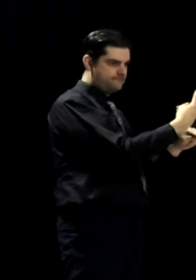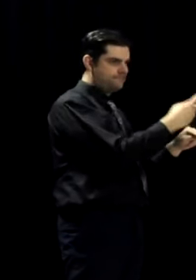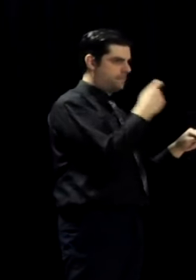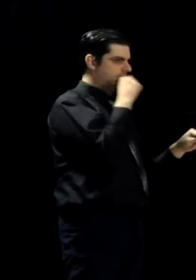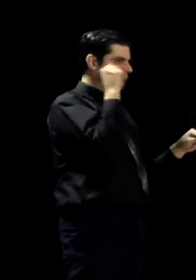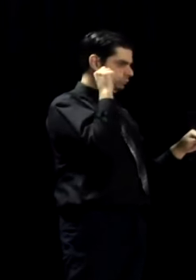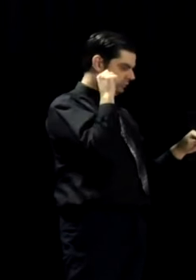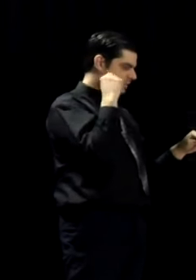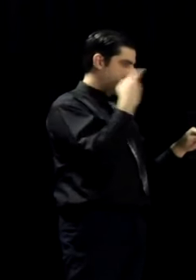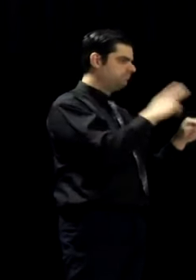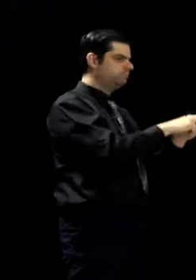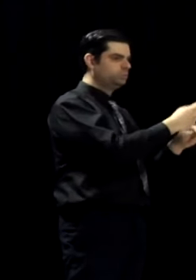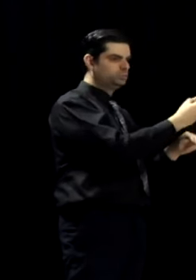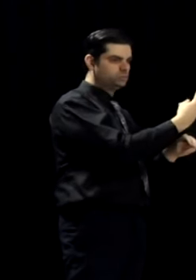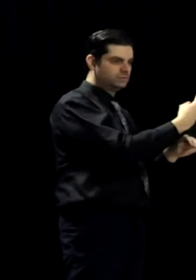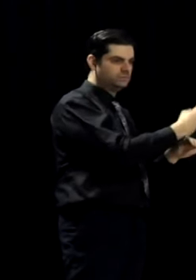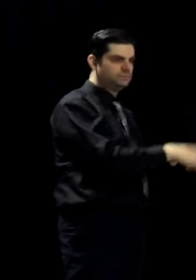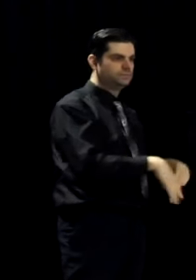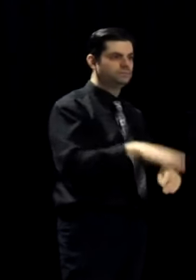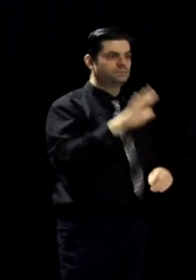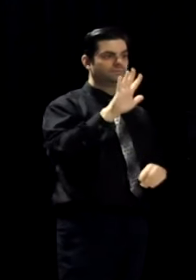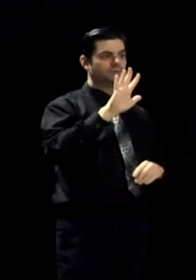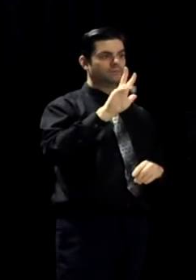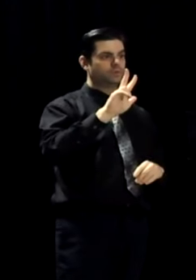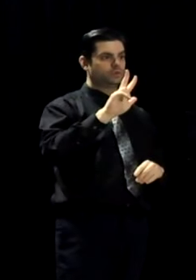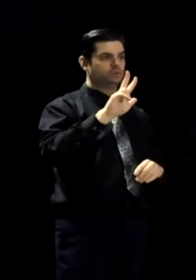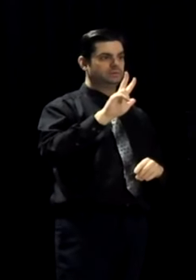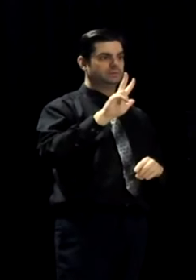cases today are related to household contacts.